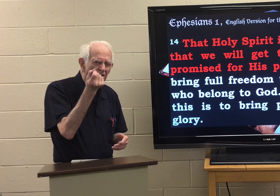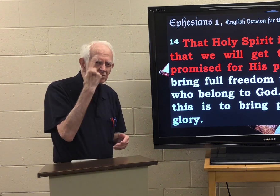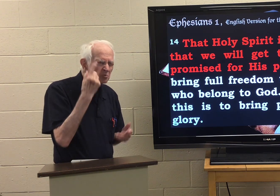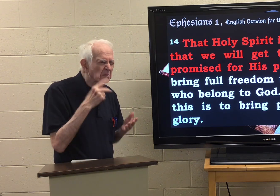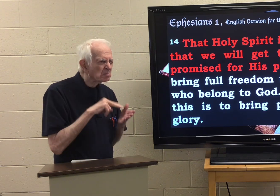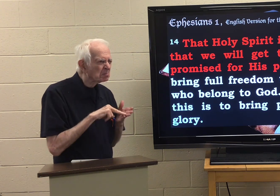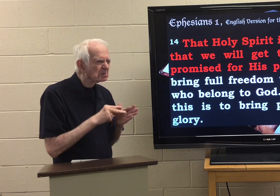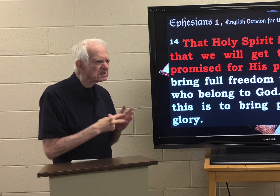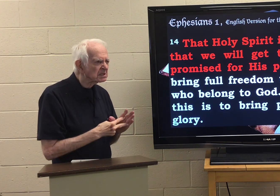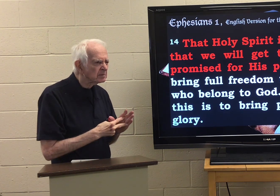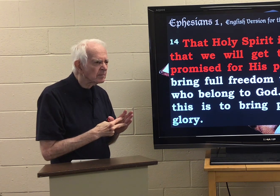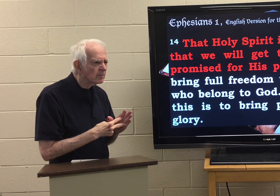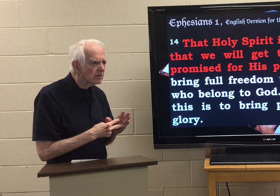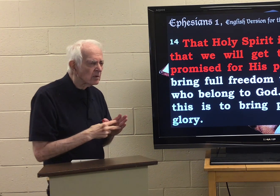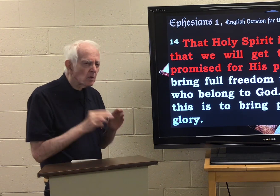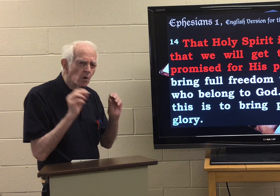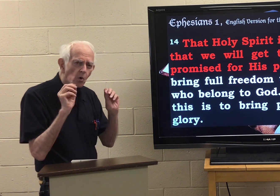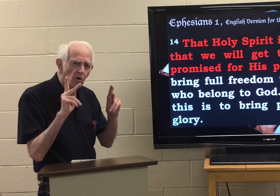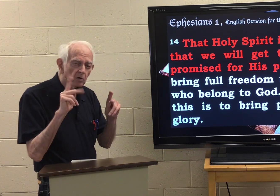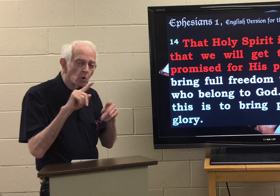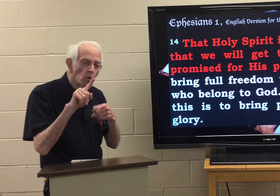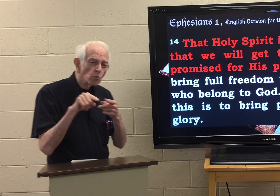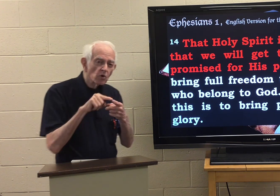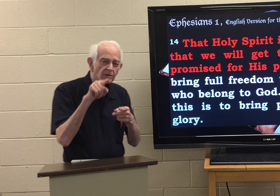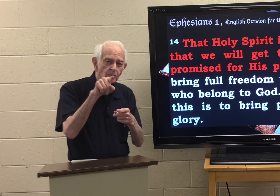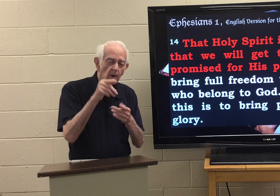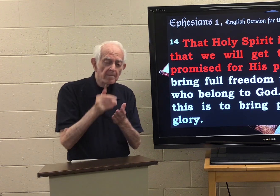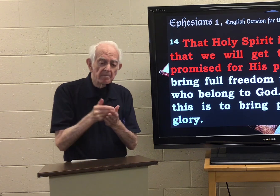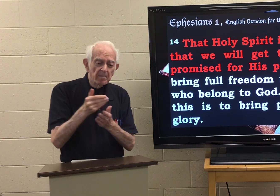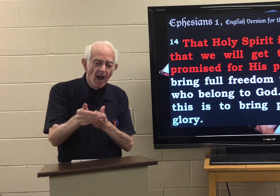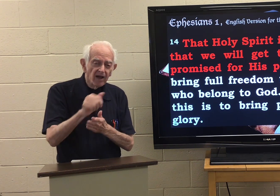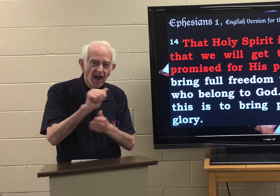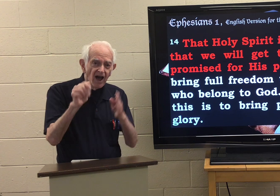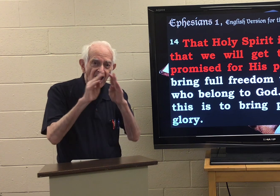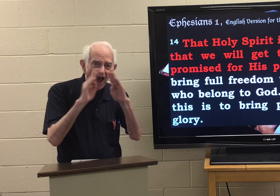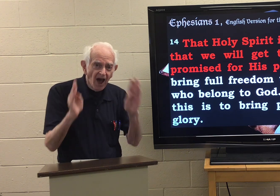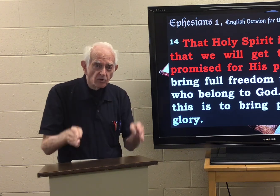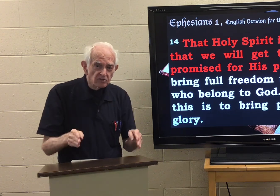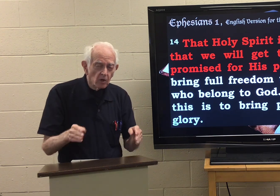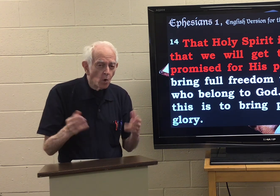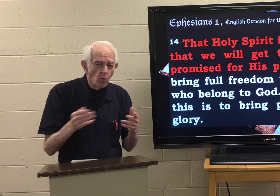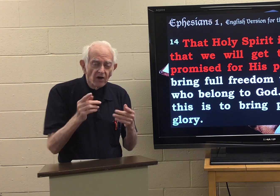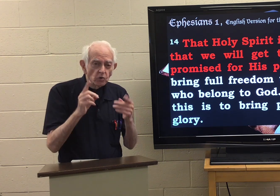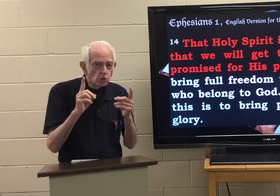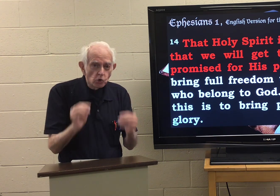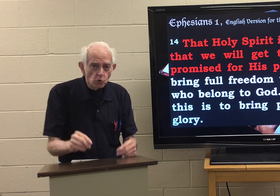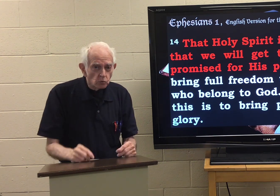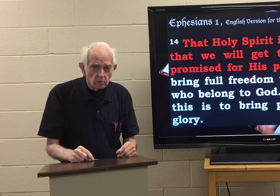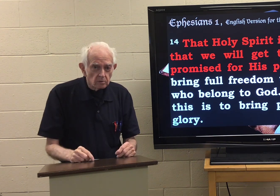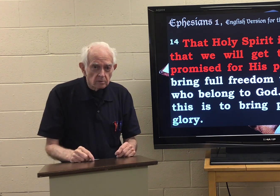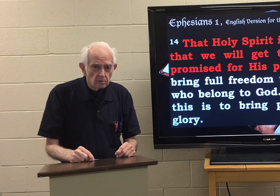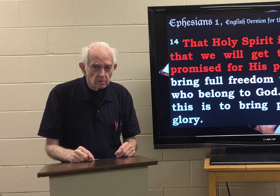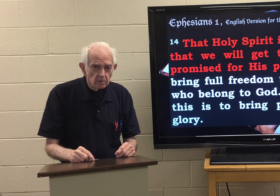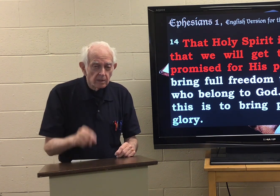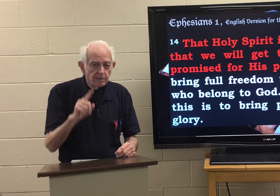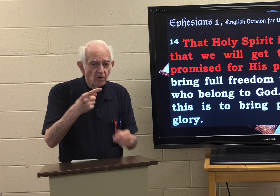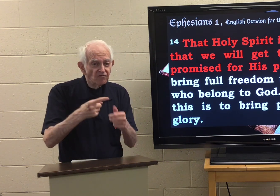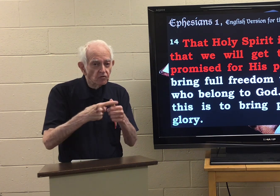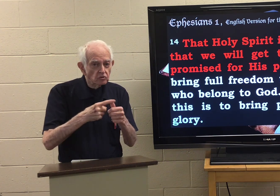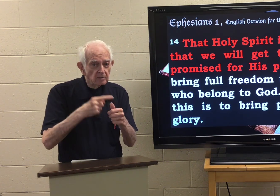Maybe you don't understand what it means. Okay, when you buy a house, what do?